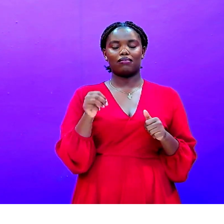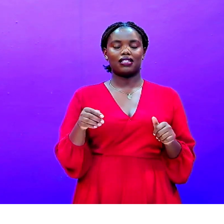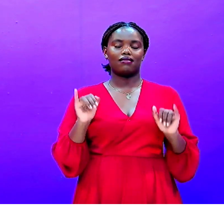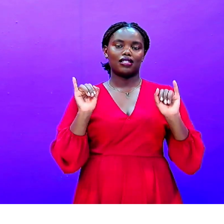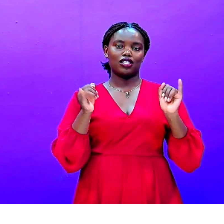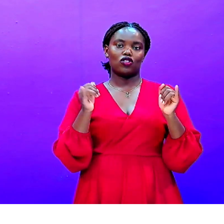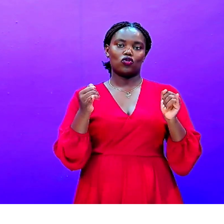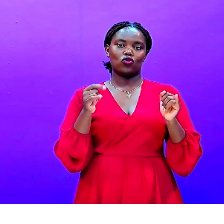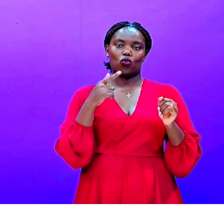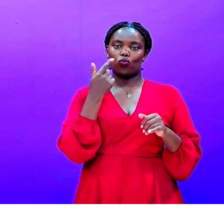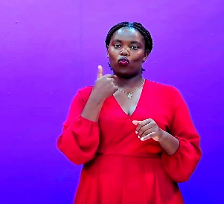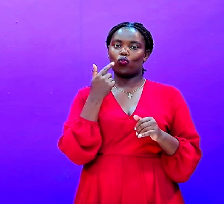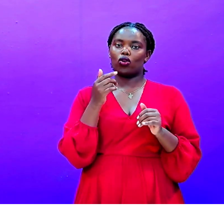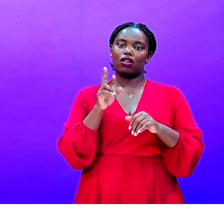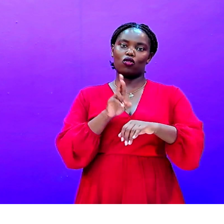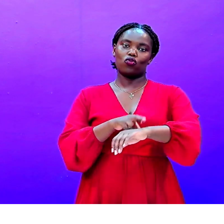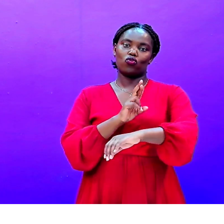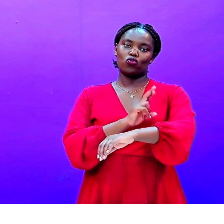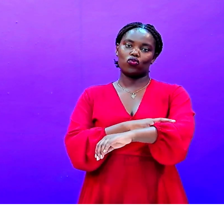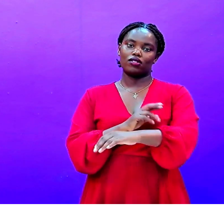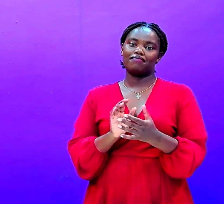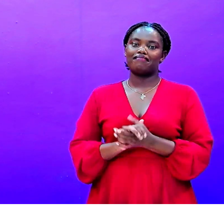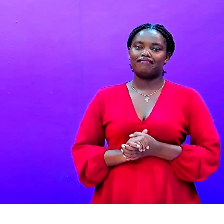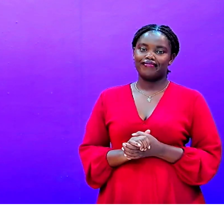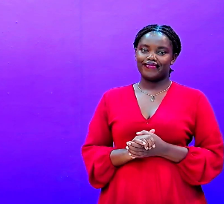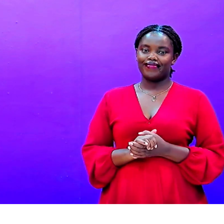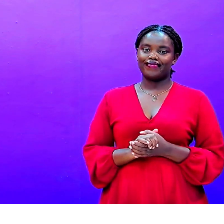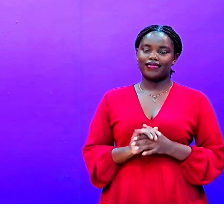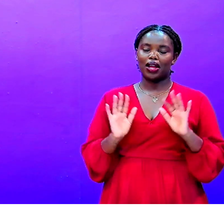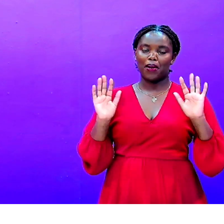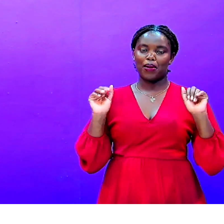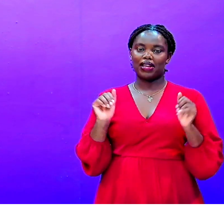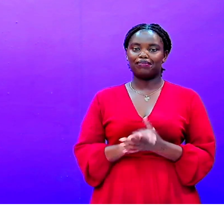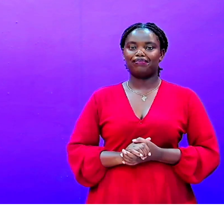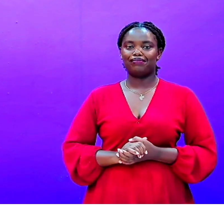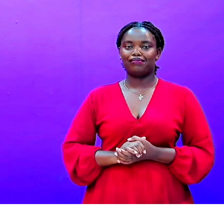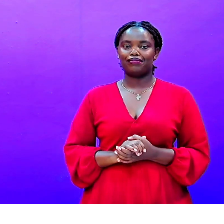at our subsequent news bulletin of 7 p.m. with Ruth Wairimo. Bye-bye.